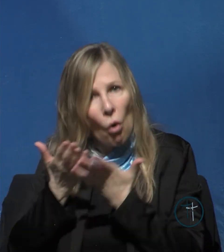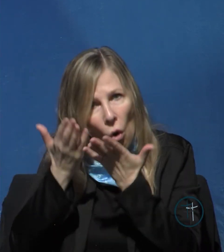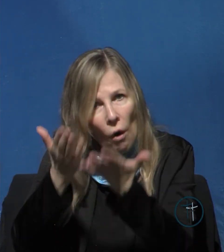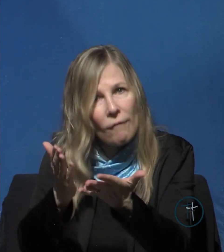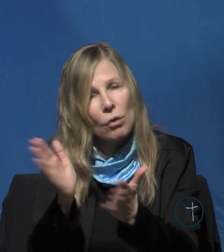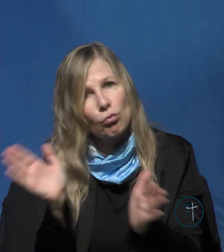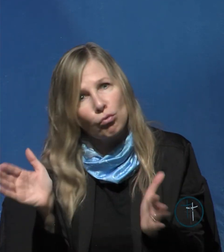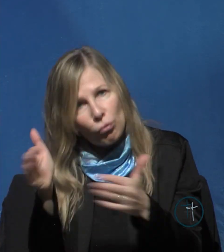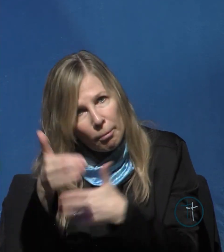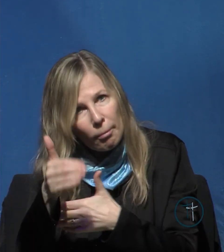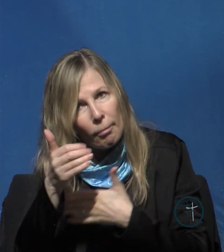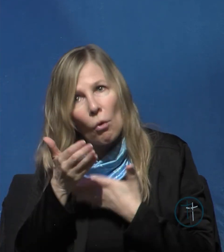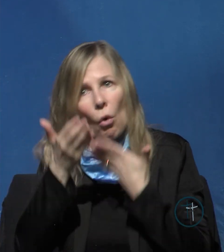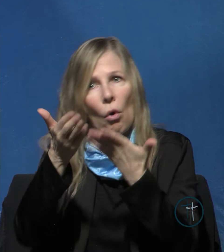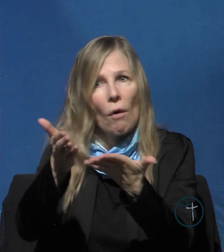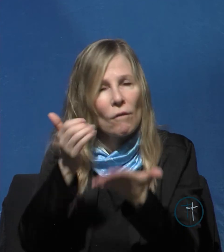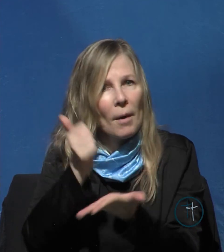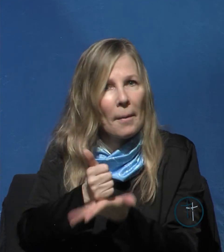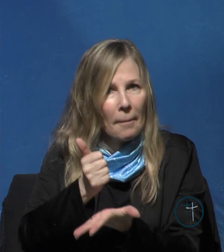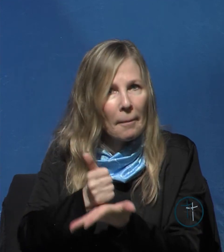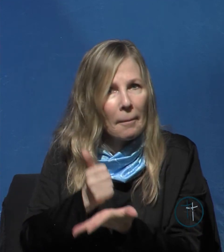a room. You can offer help.